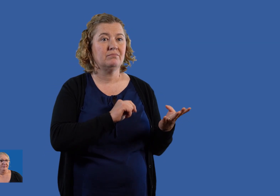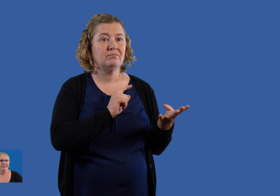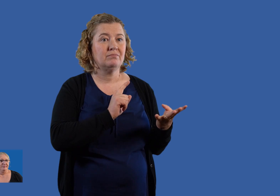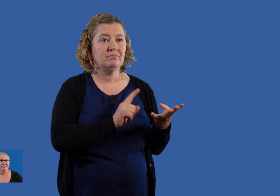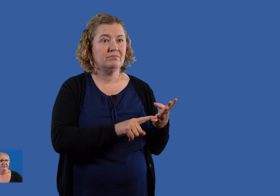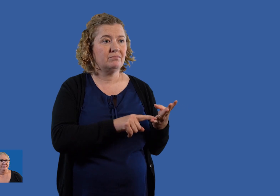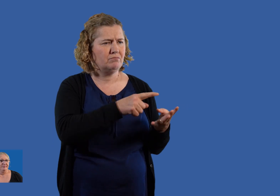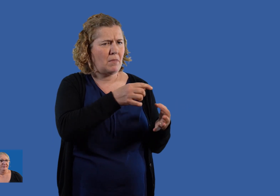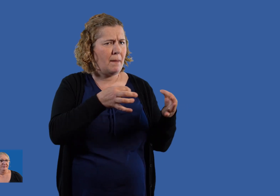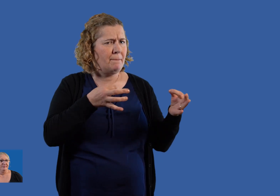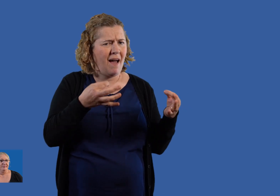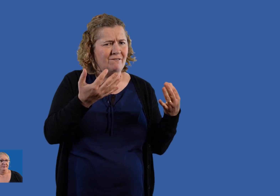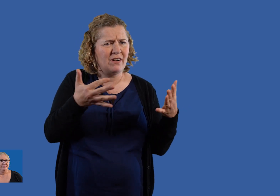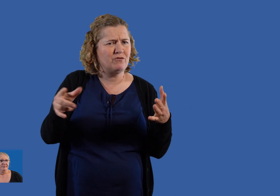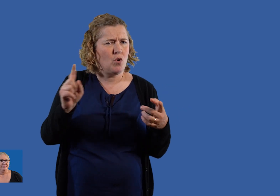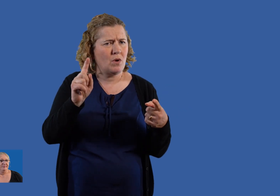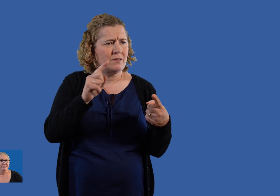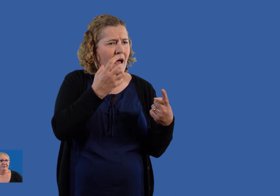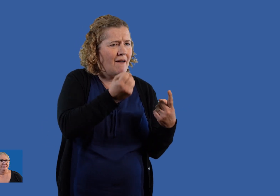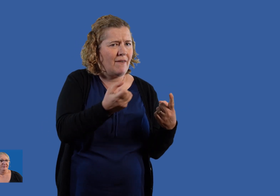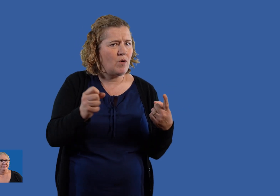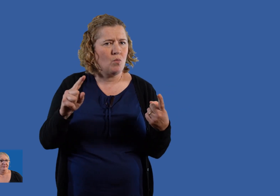And what have you done to put your plan into action?